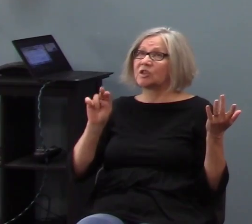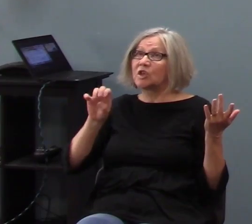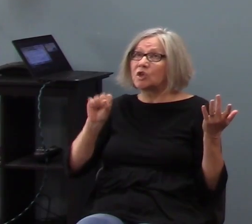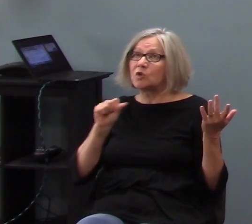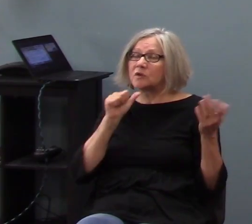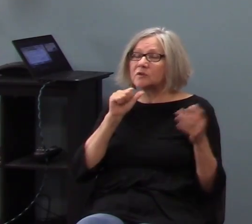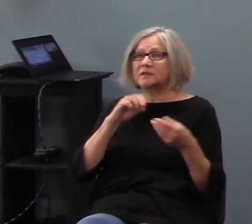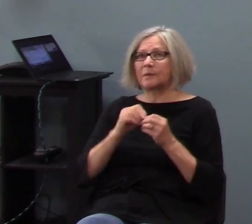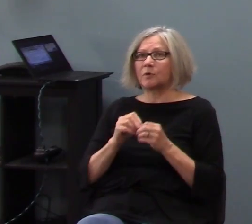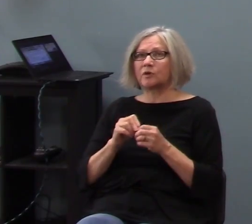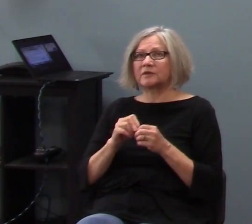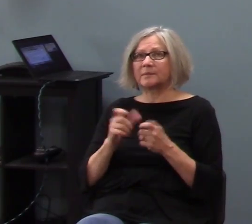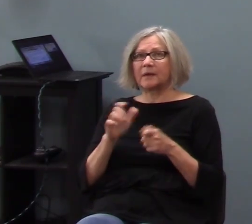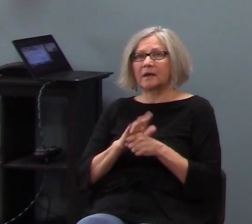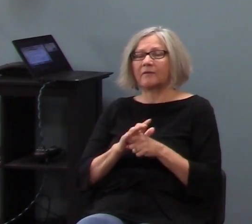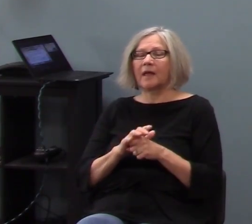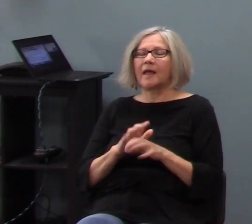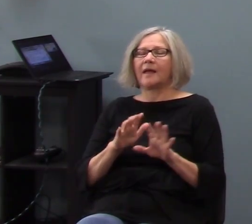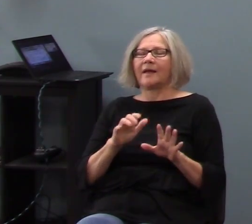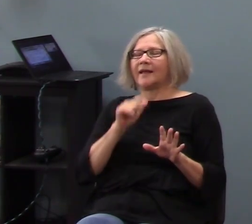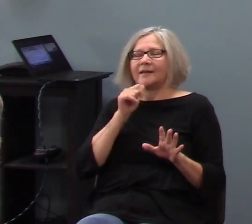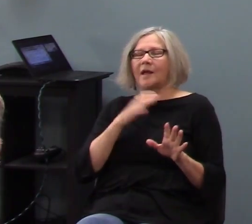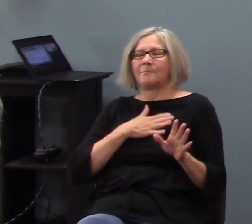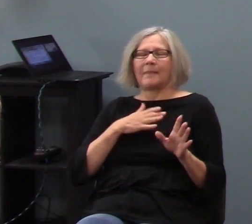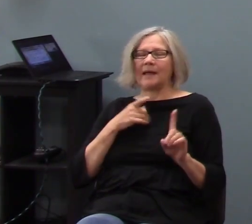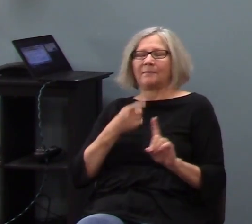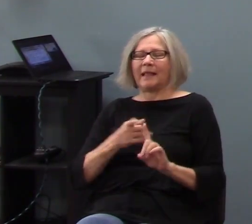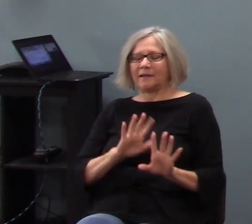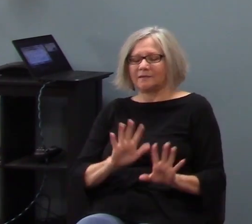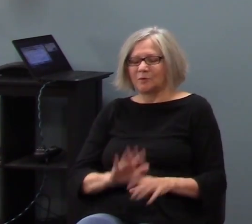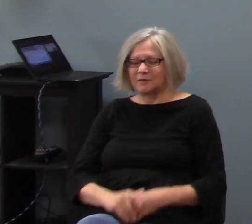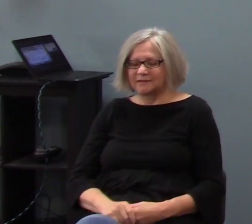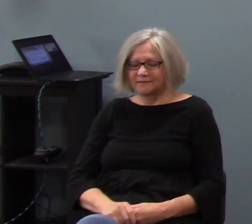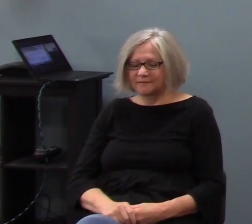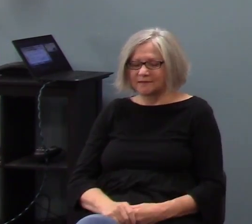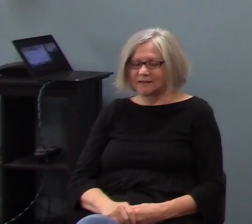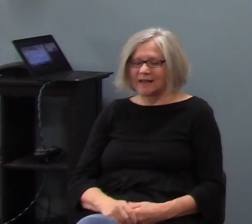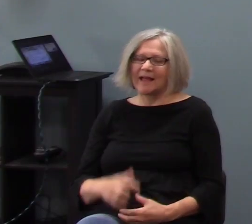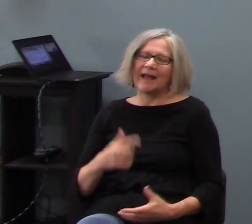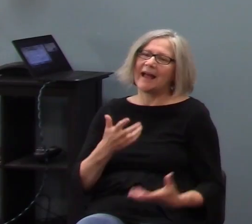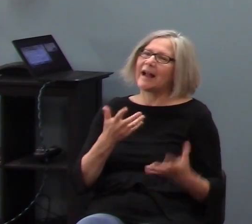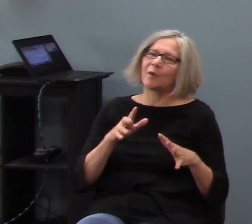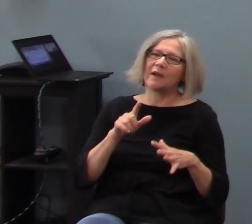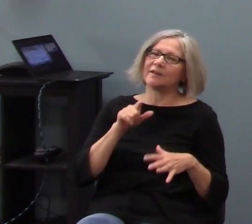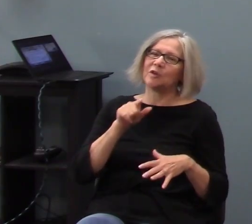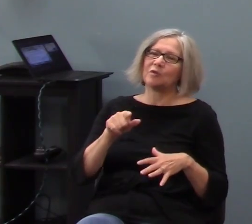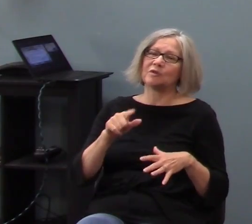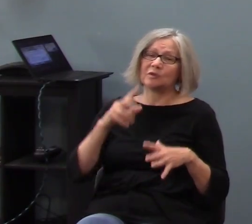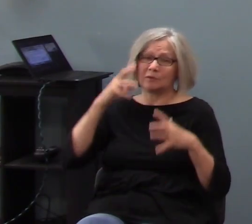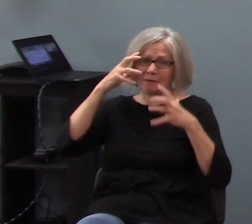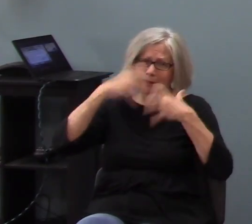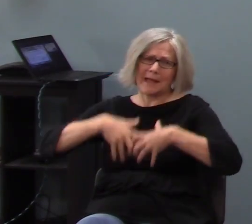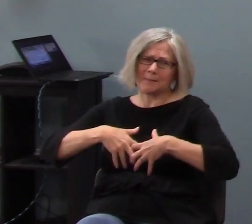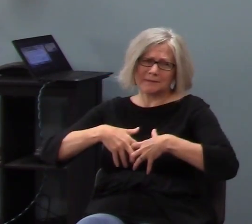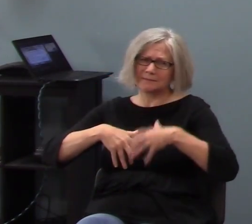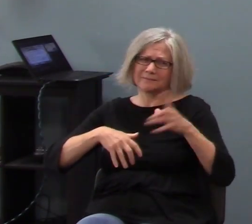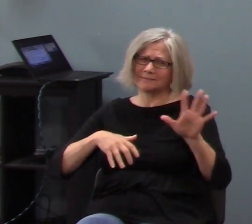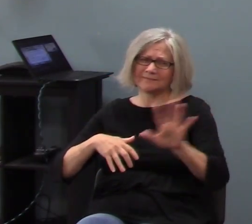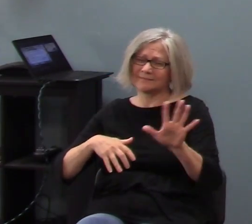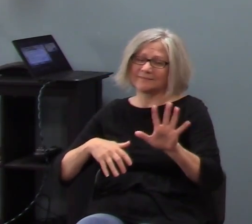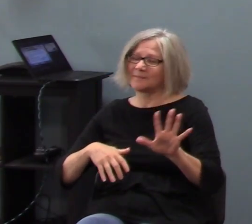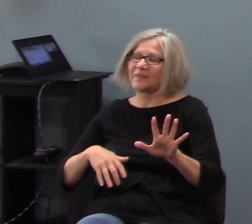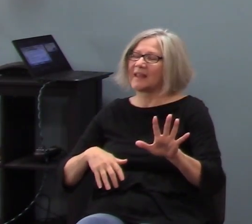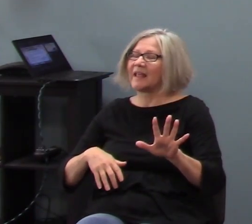I was actually, that wasn't my intention. So yeah, I don't want you to collapse into a black hole.